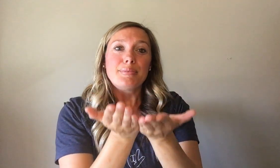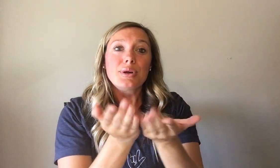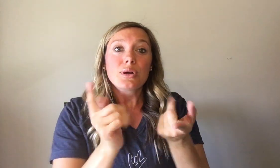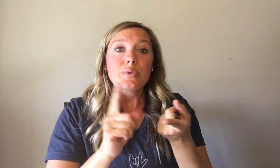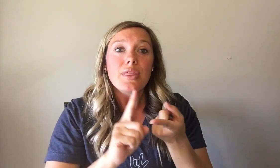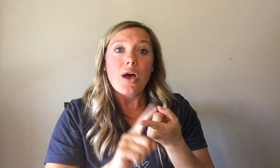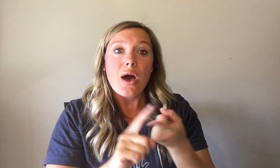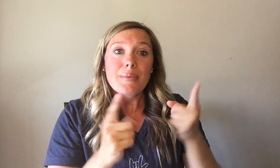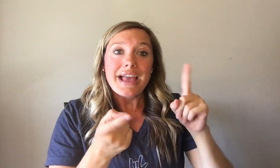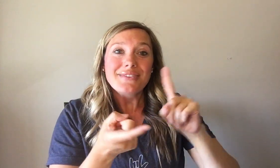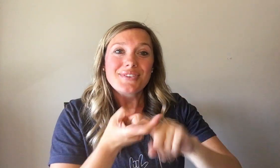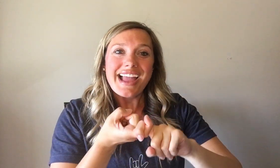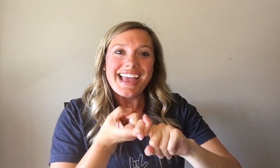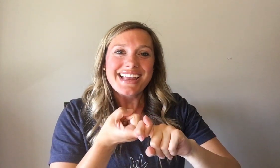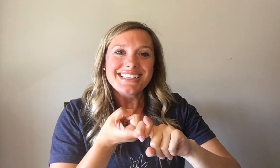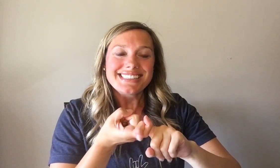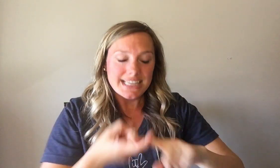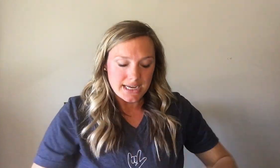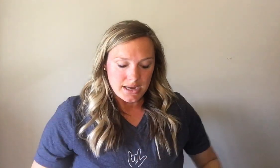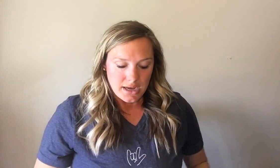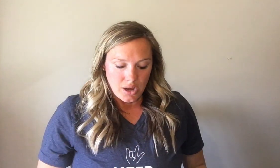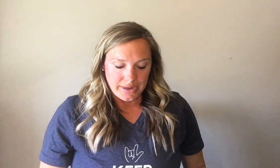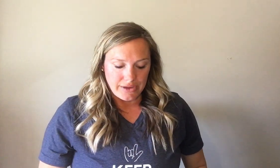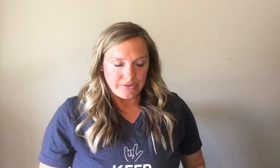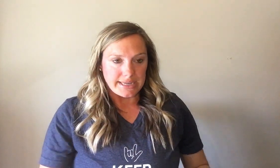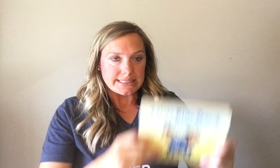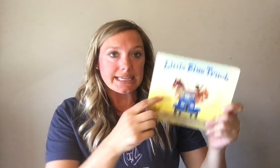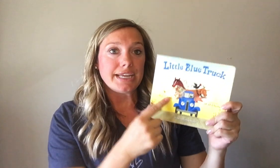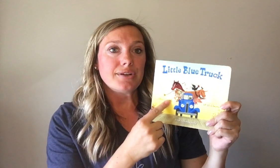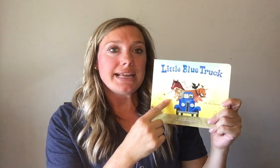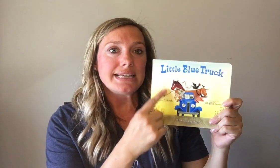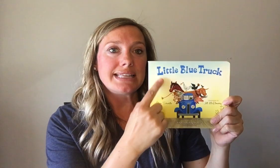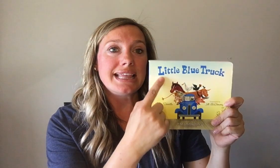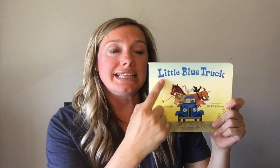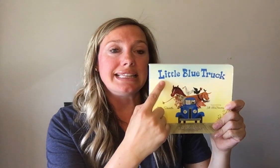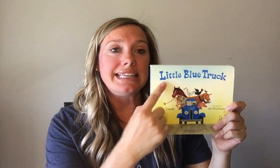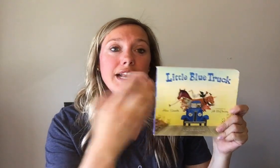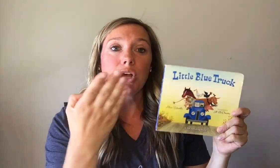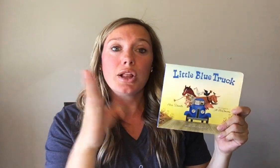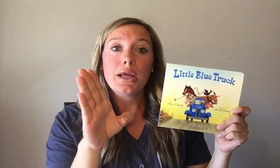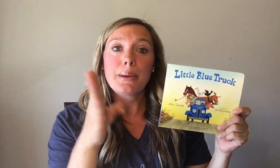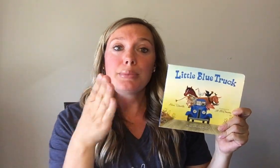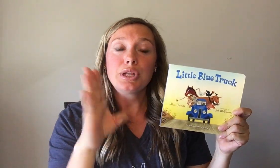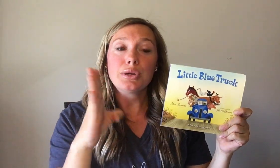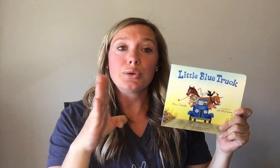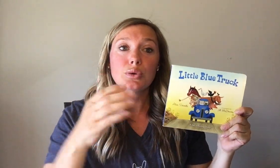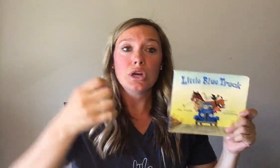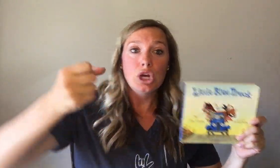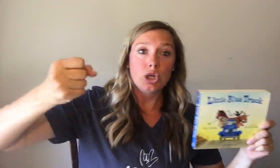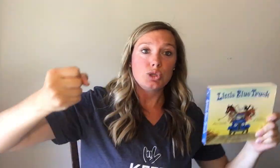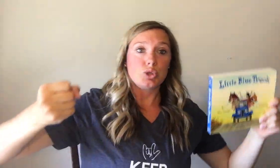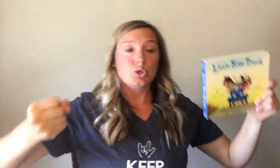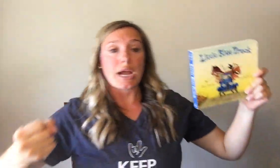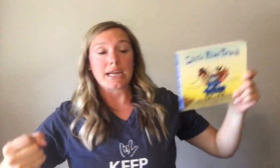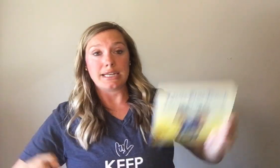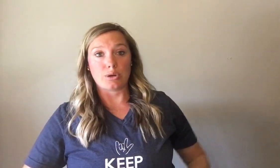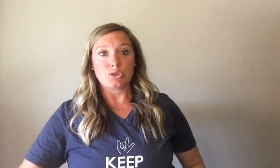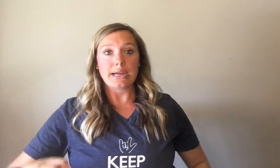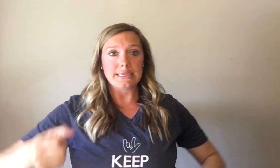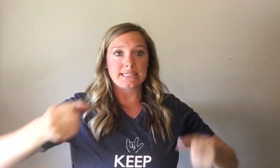book with all my friends. Okay, friends, here it is. The little blue truck. Now, truck is kind